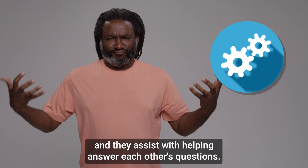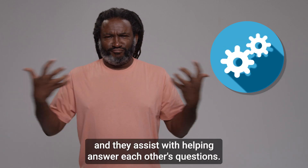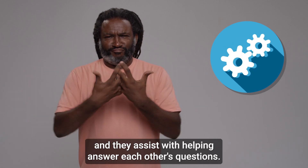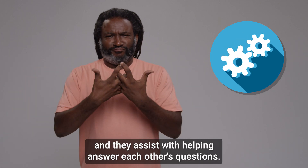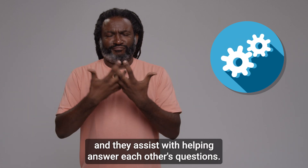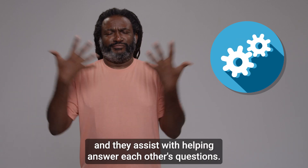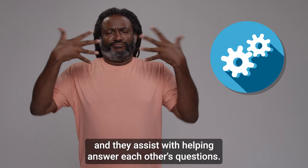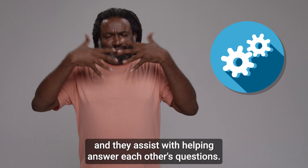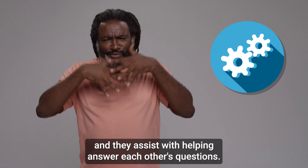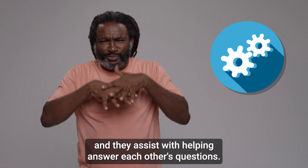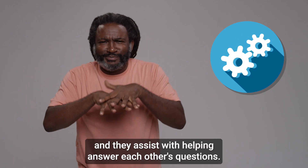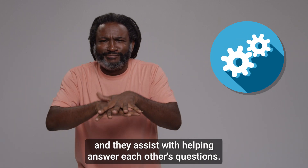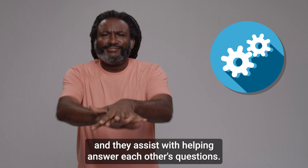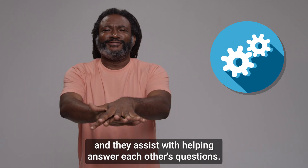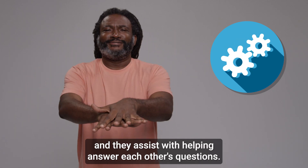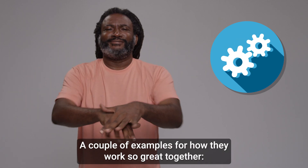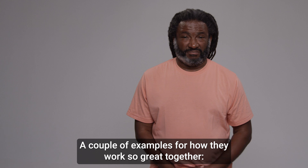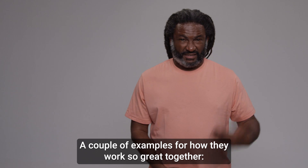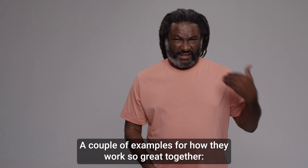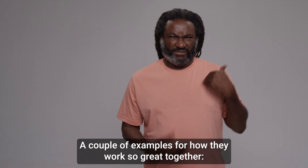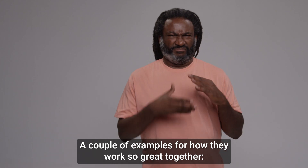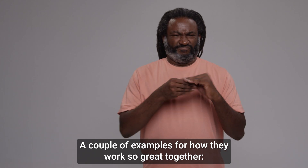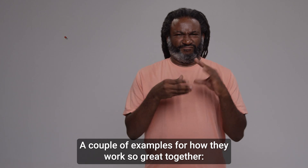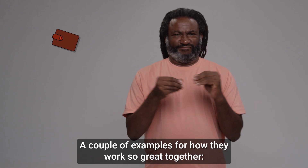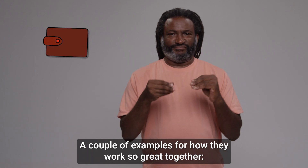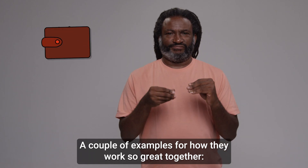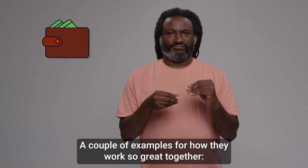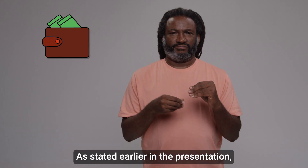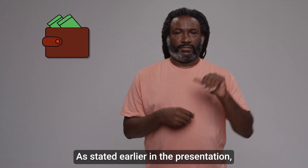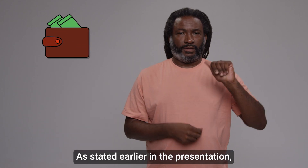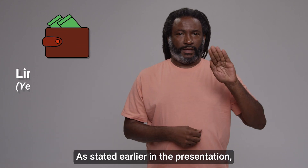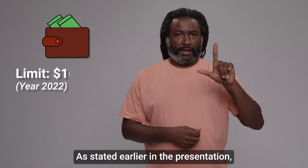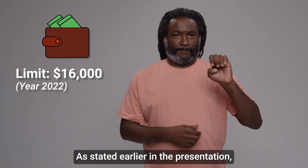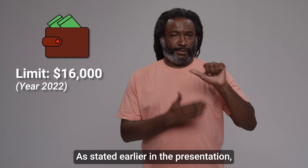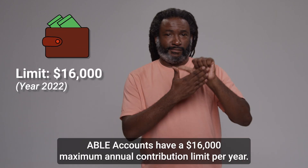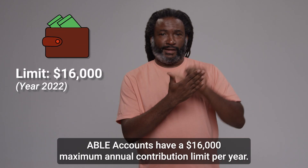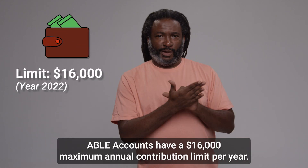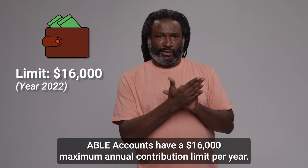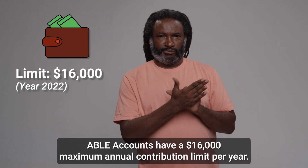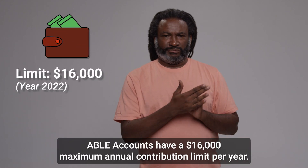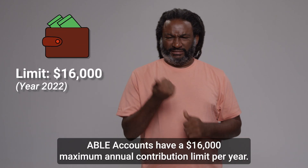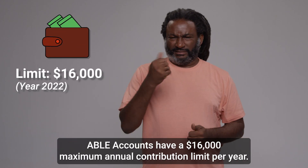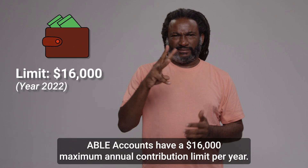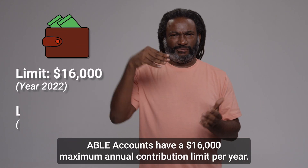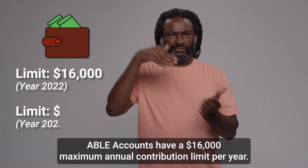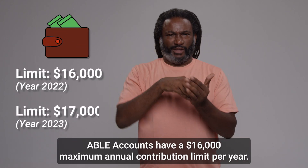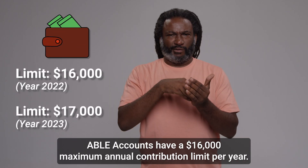other's questions. A couple of examples for how they work so great together, as stated